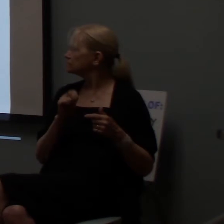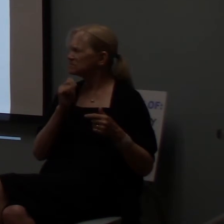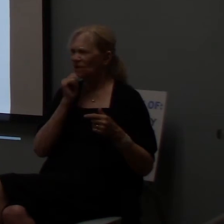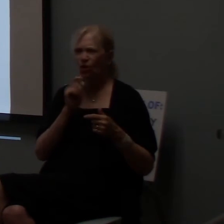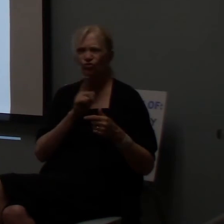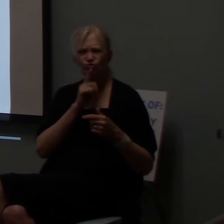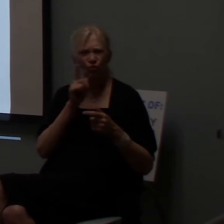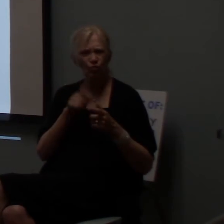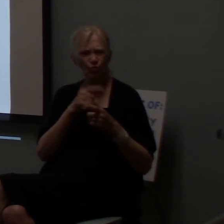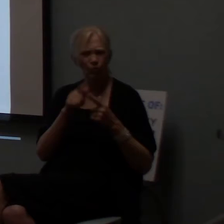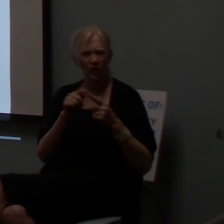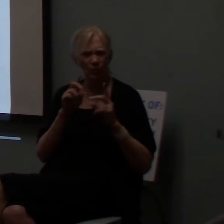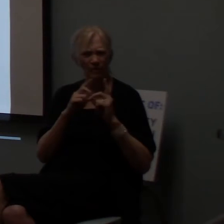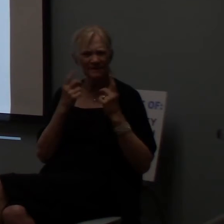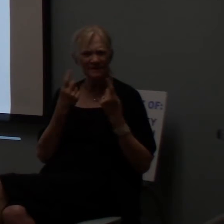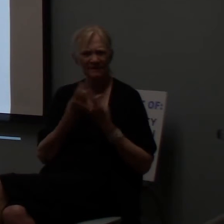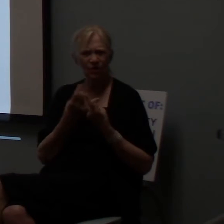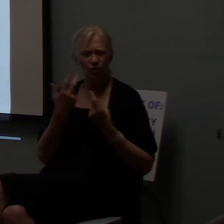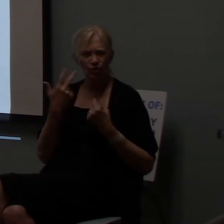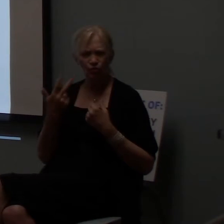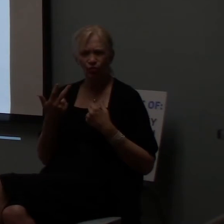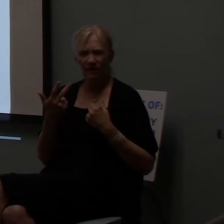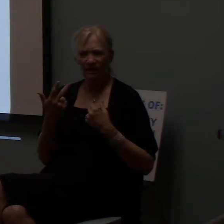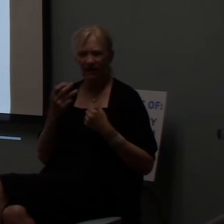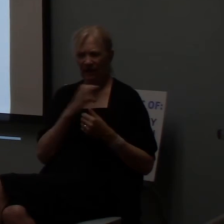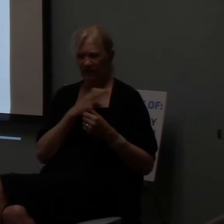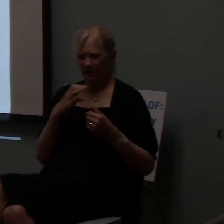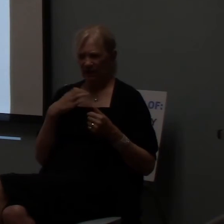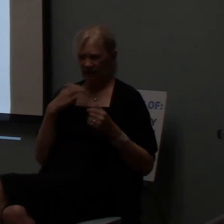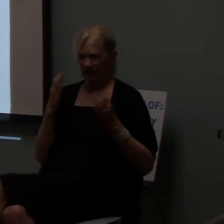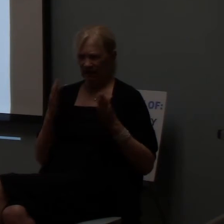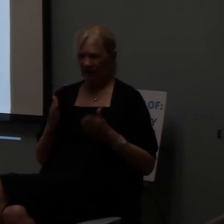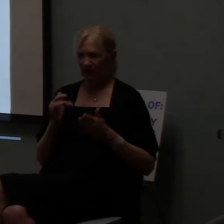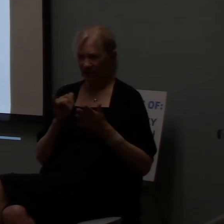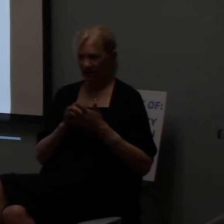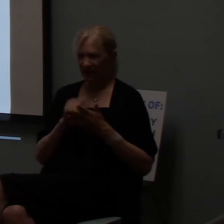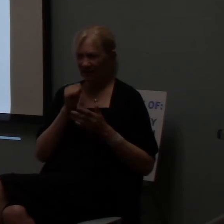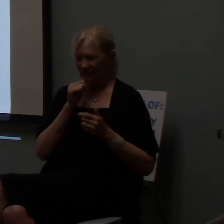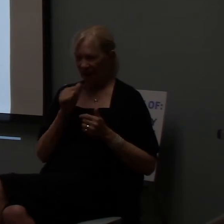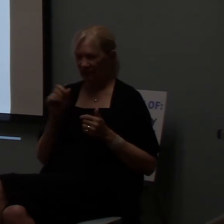was a District 3 commissioner candidate that wasn't Democrat.